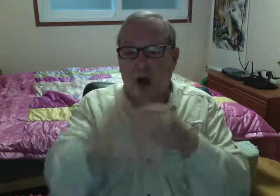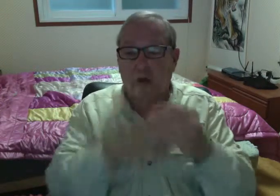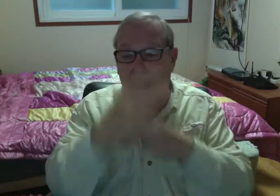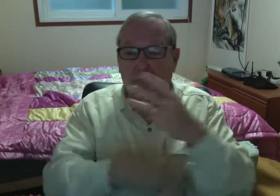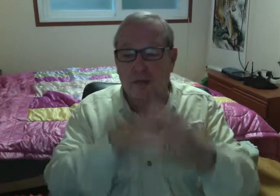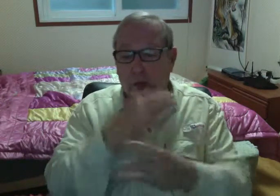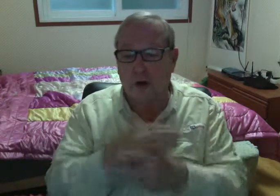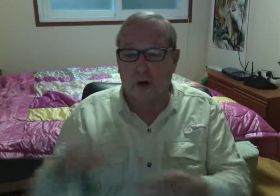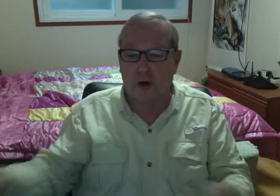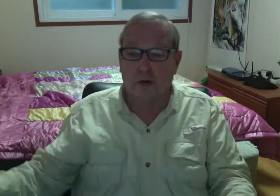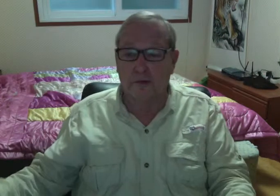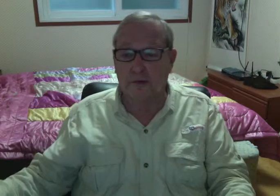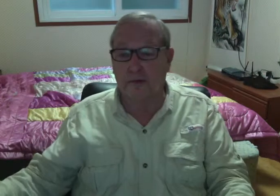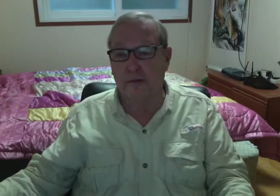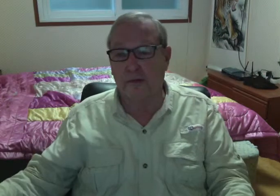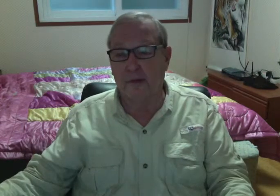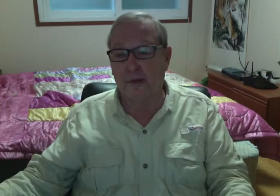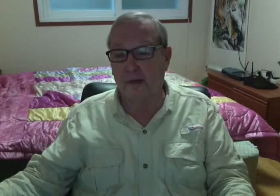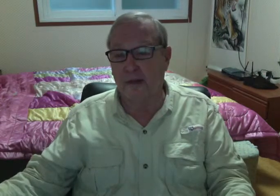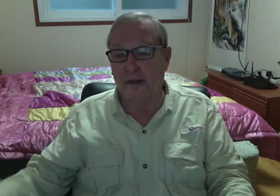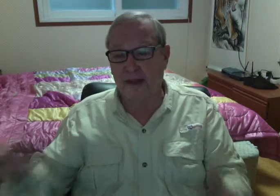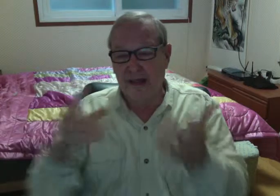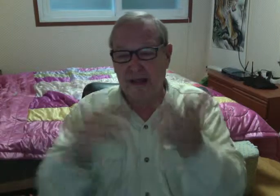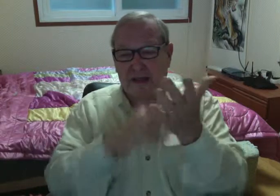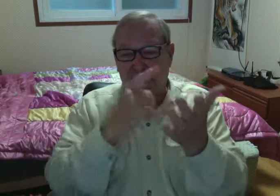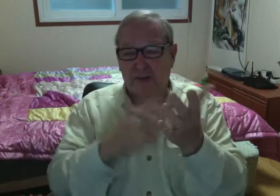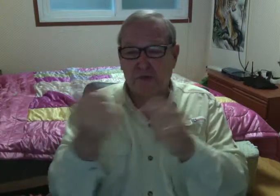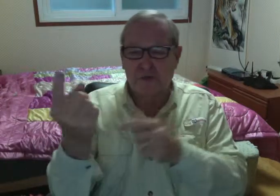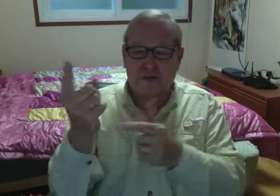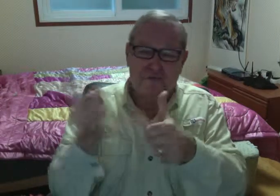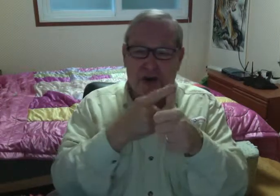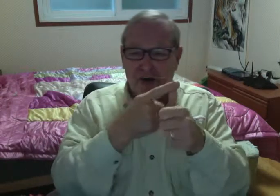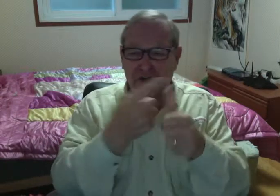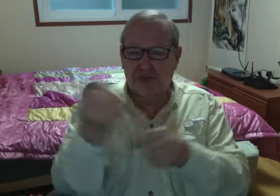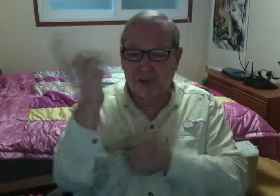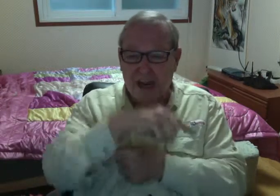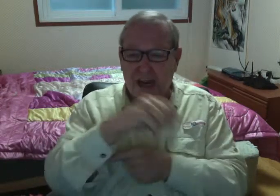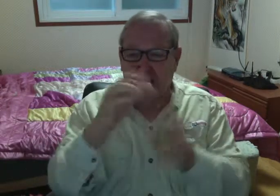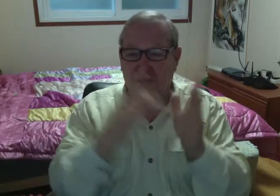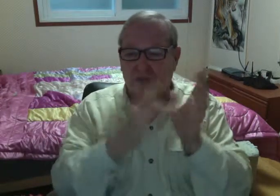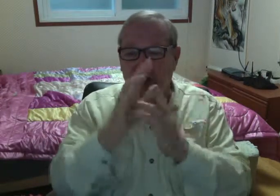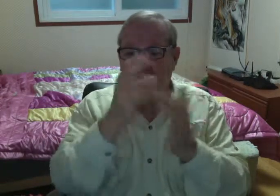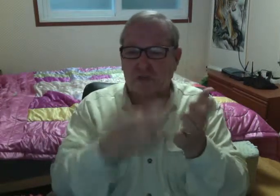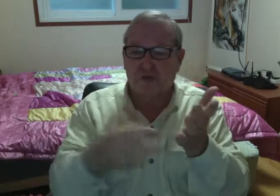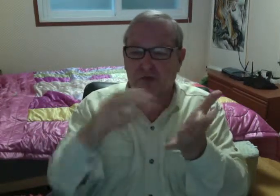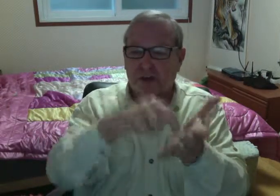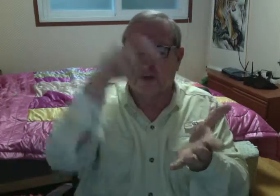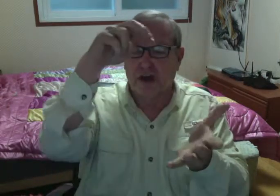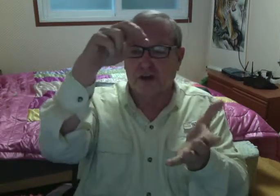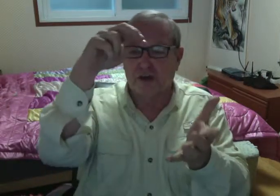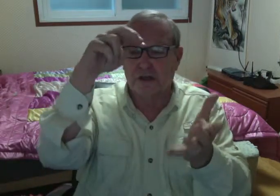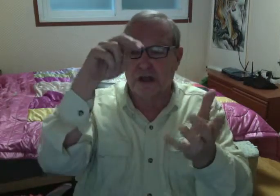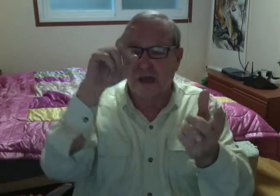This was the first day of Jesus' resurrection, and he met those who were closest to him